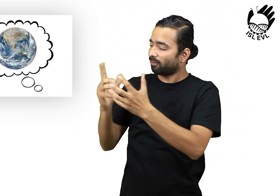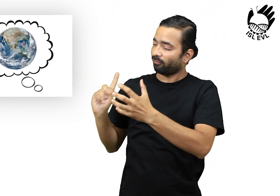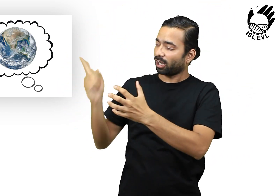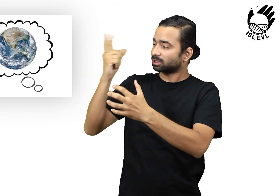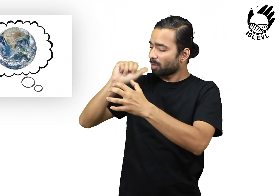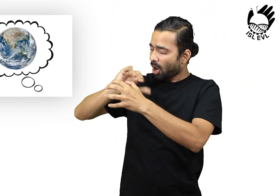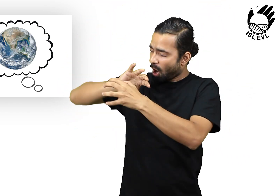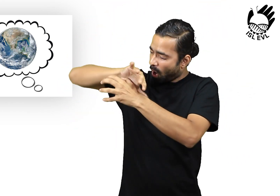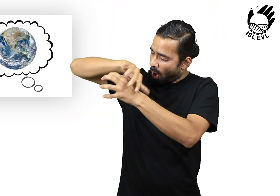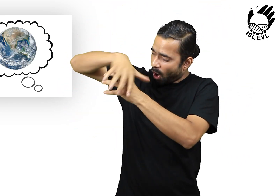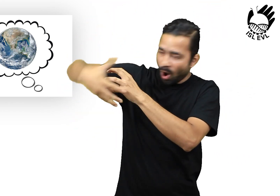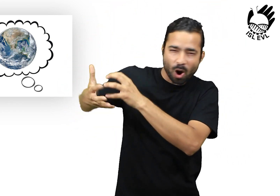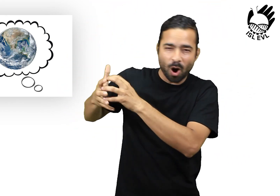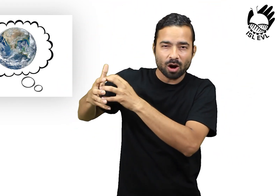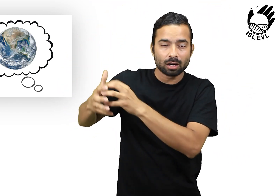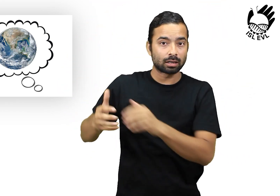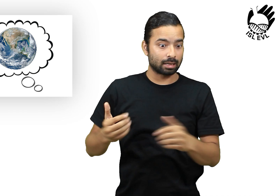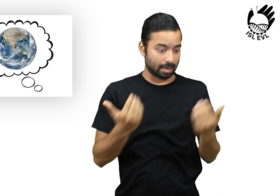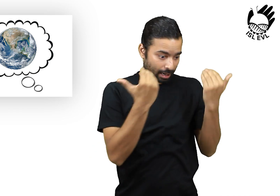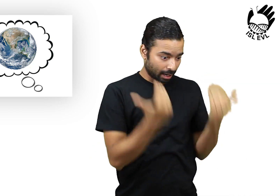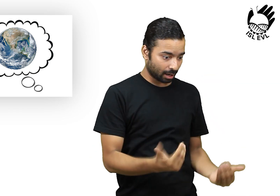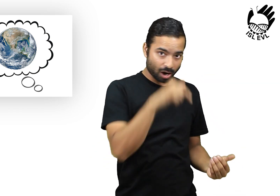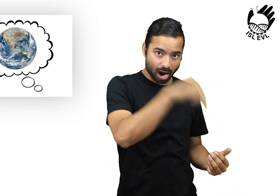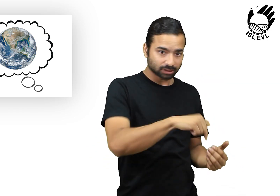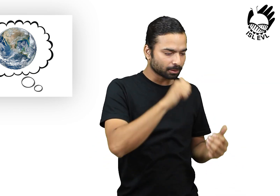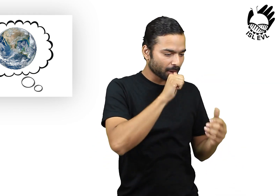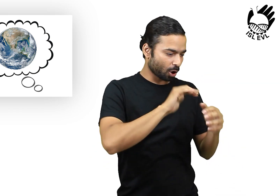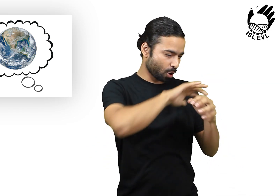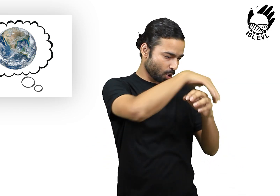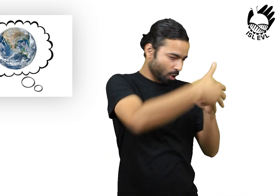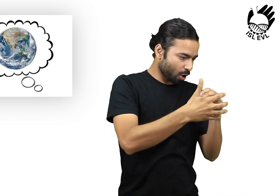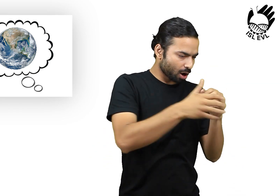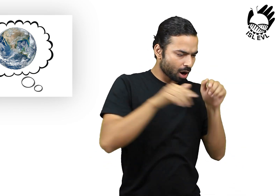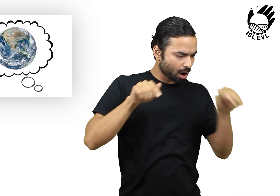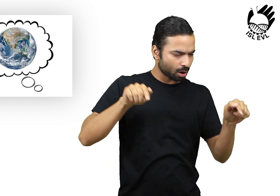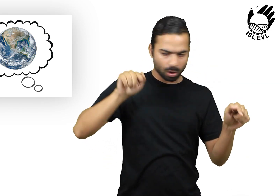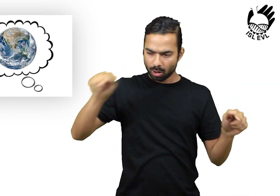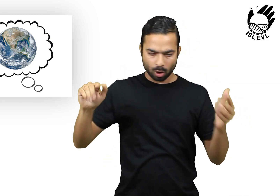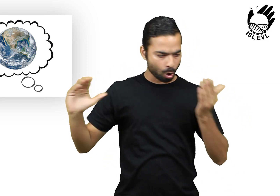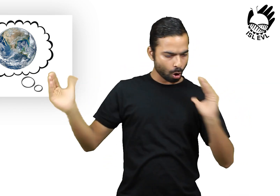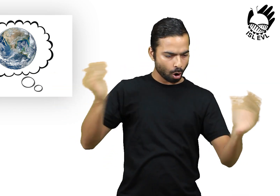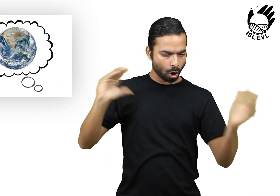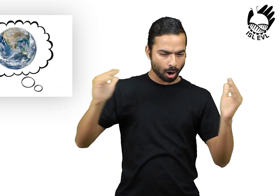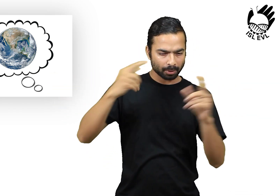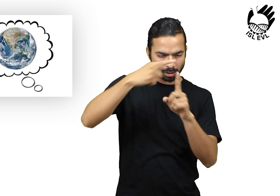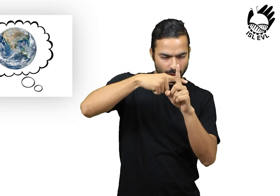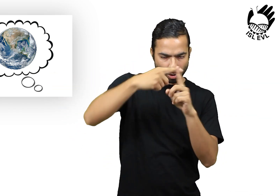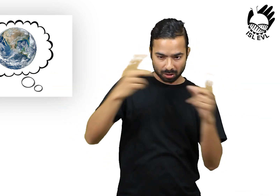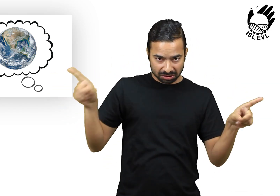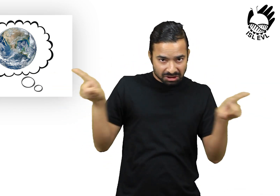It is believed that there is the same amount of water on Earth